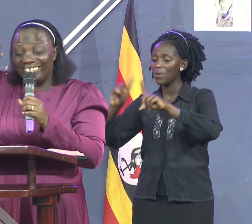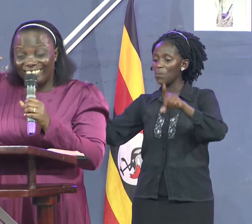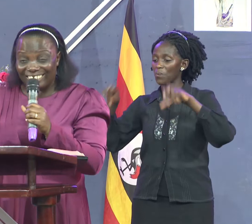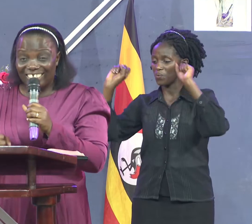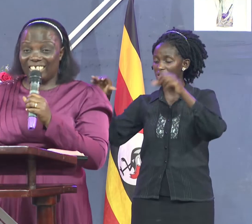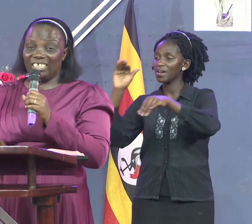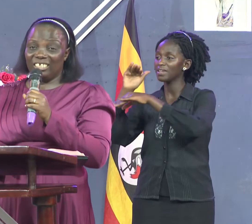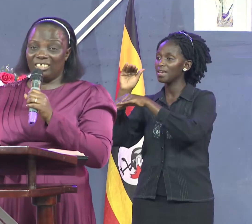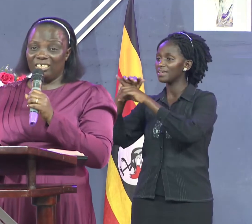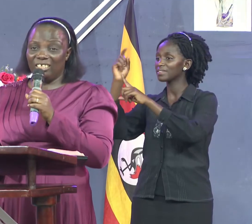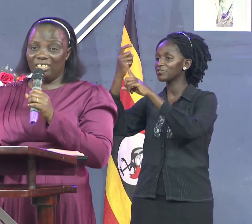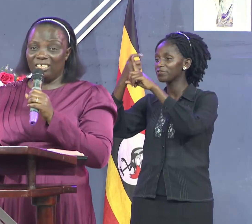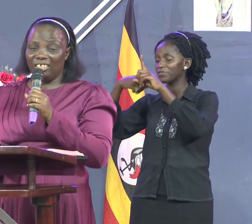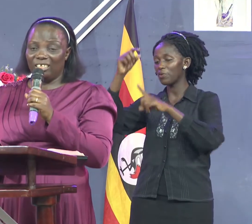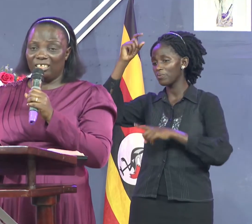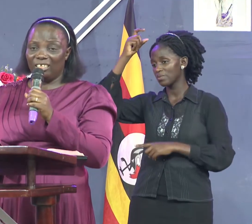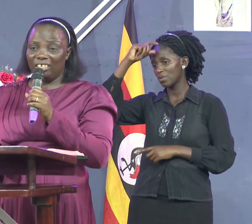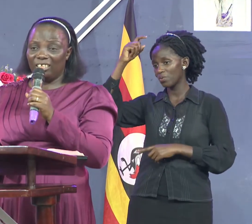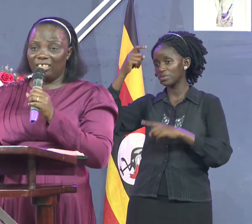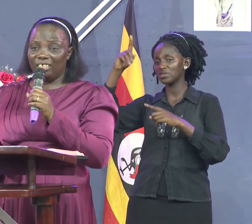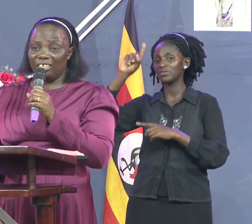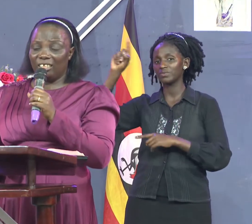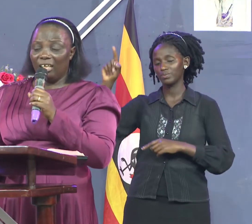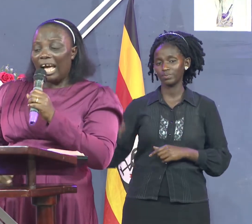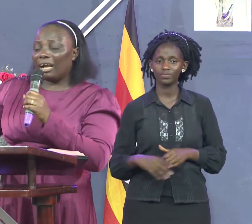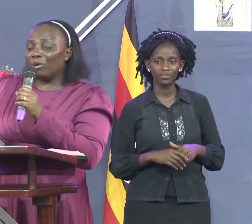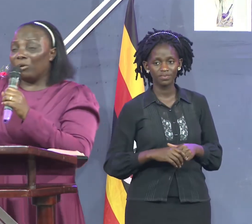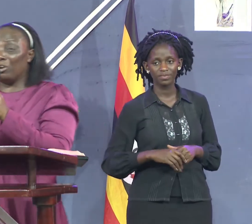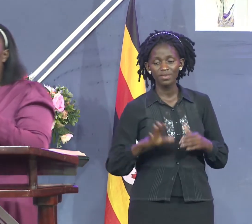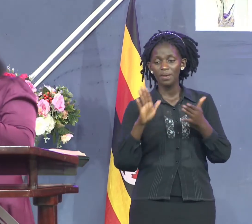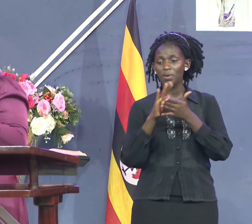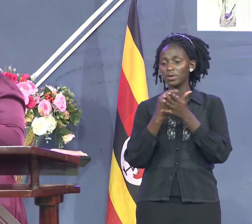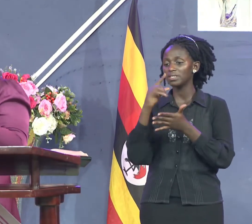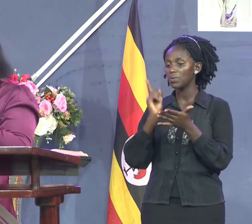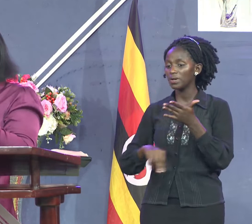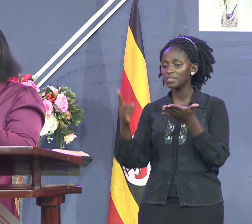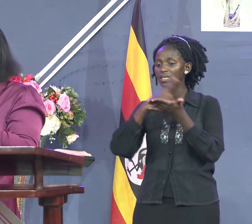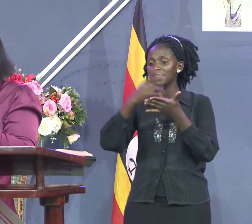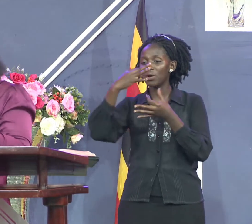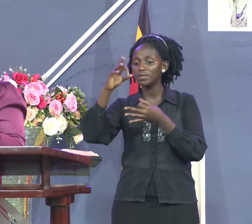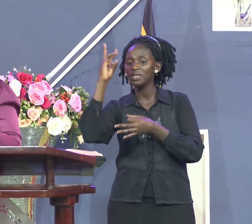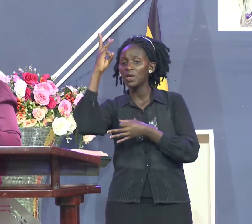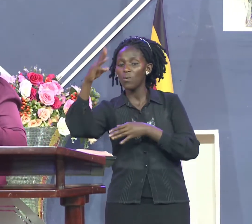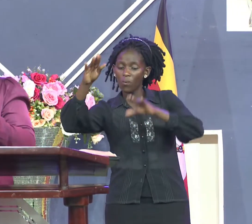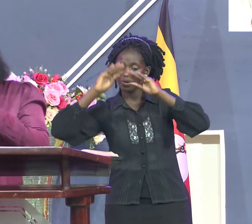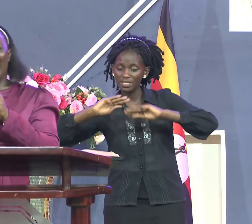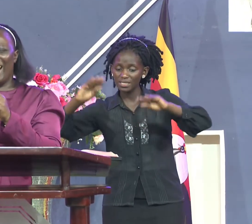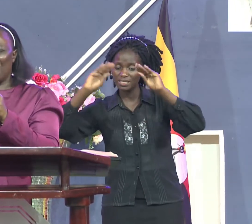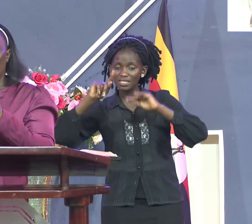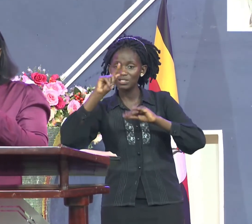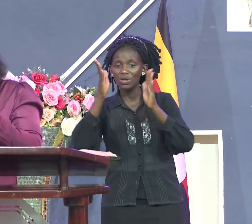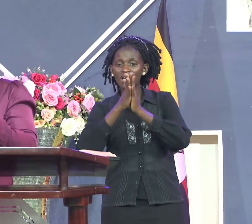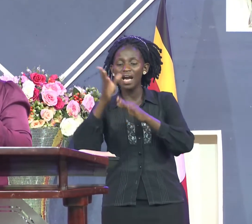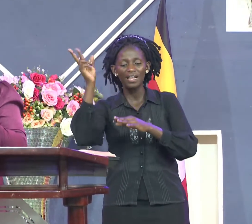Atuama, he says, let's ask him of wisdom. Agambe moyo mtukuvu, ana abasomesa,